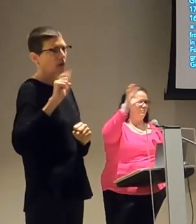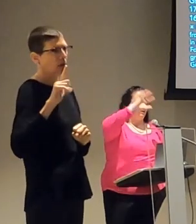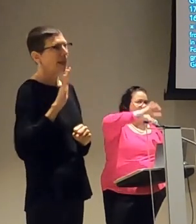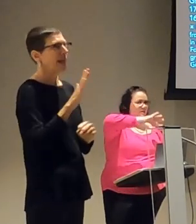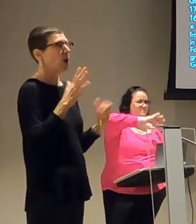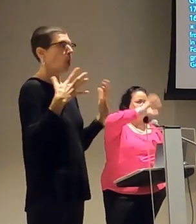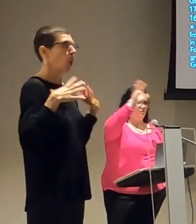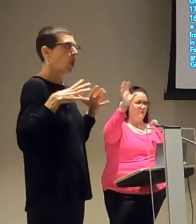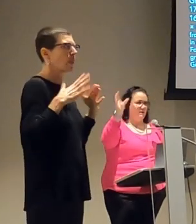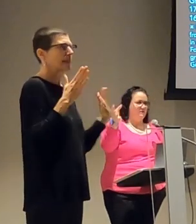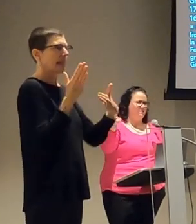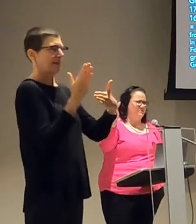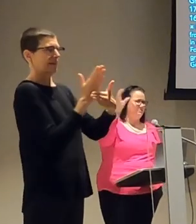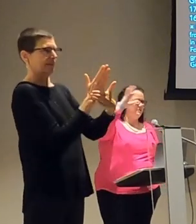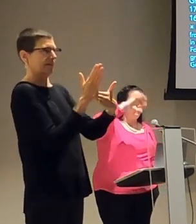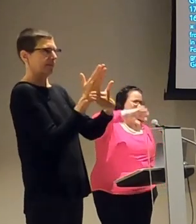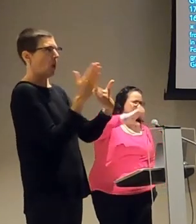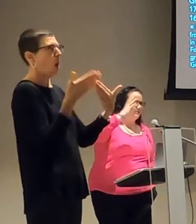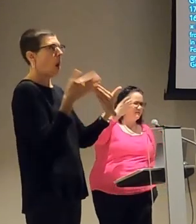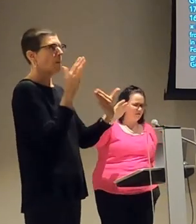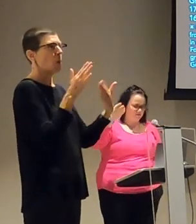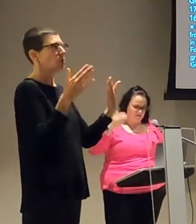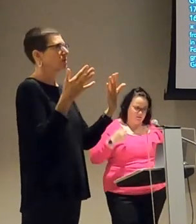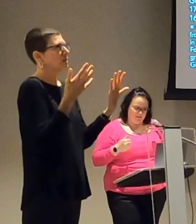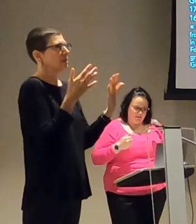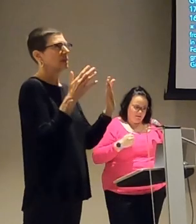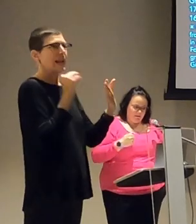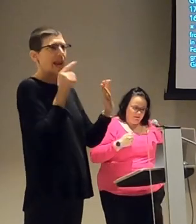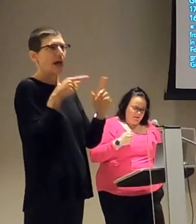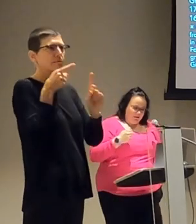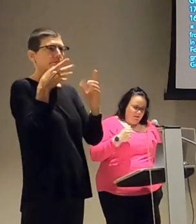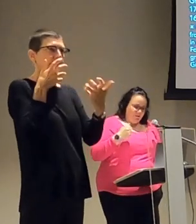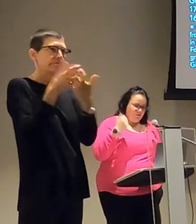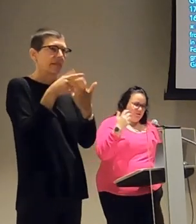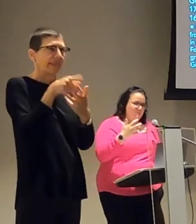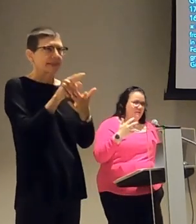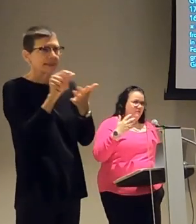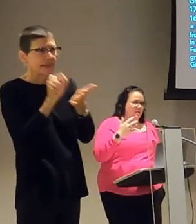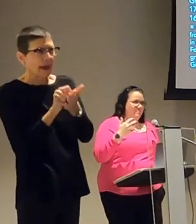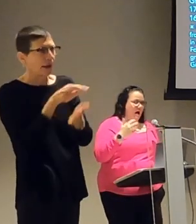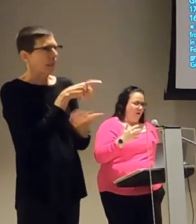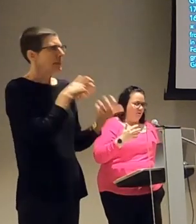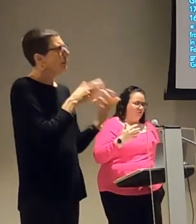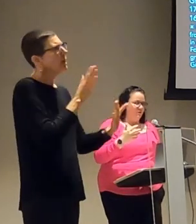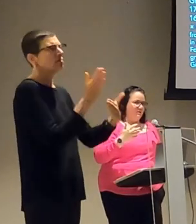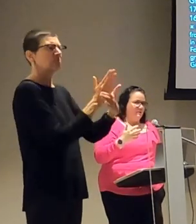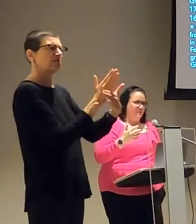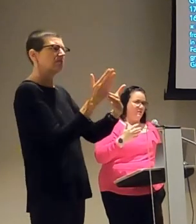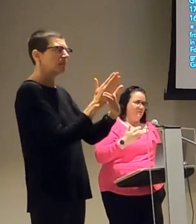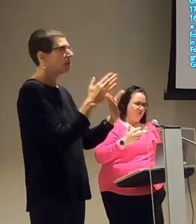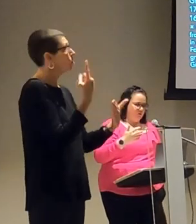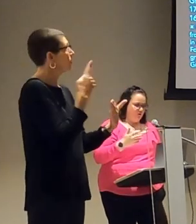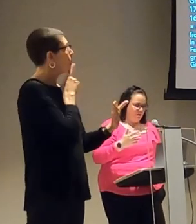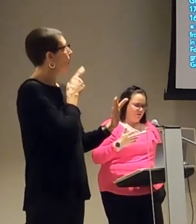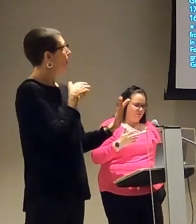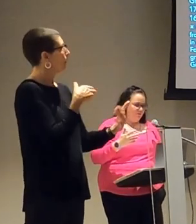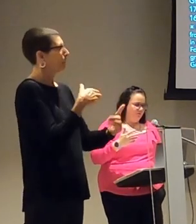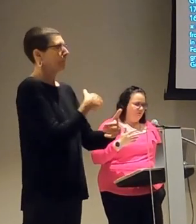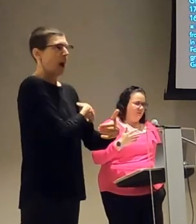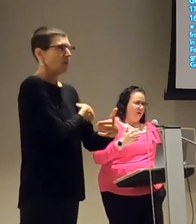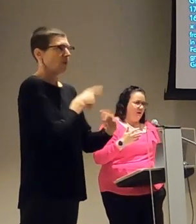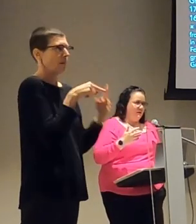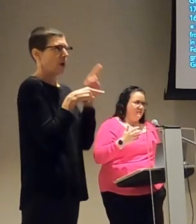falls somewhere in between, so it's almost timeless. There's something very powerful about our